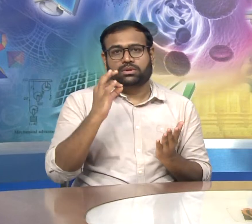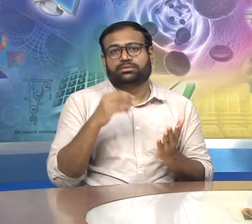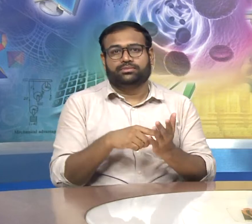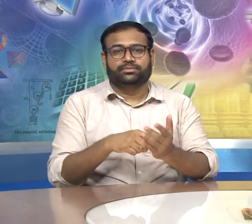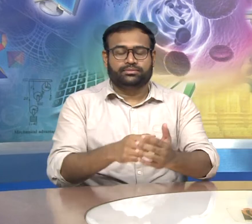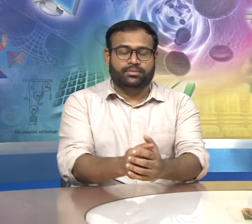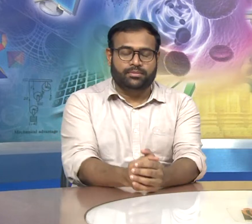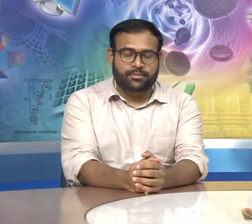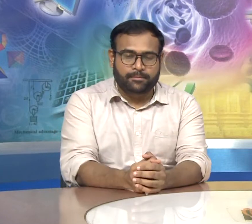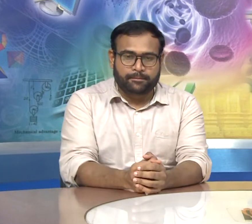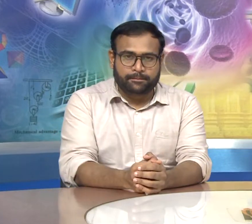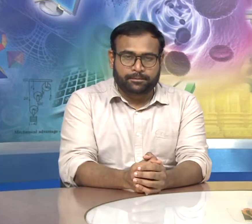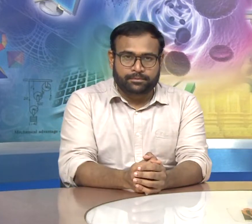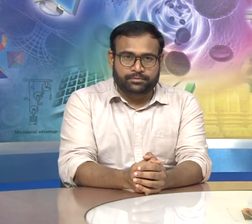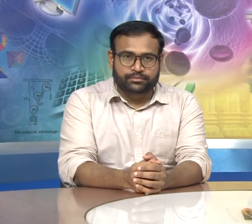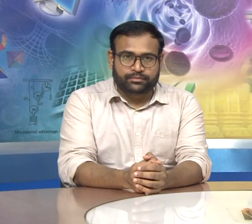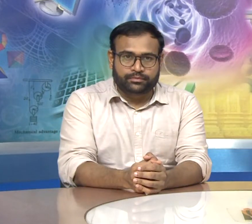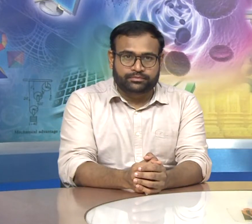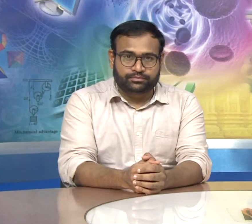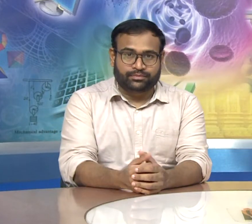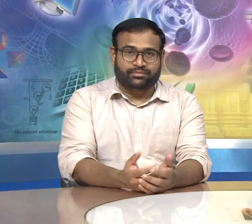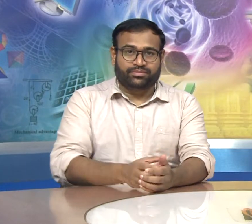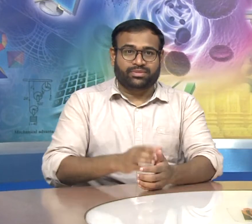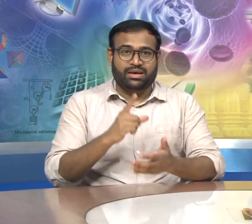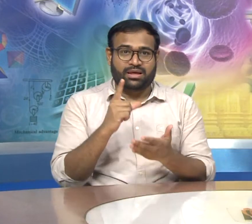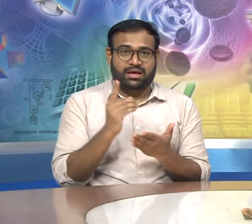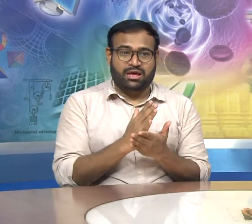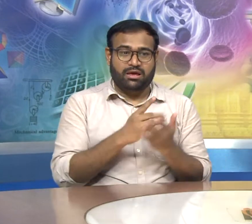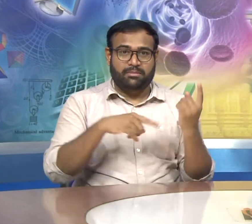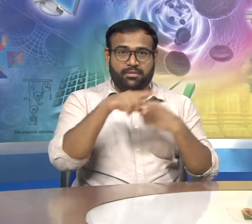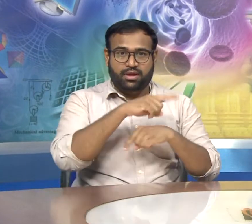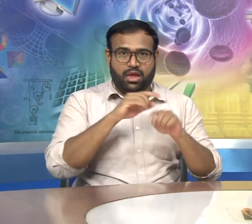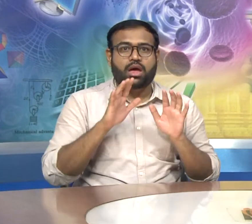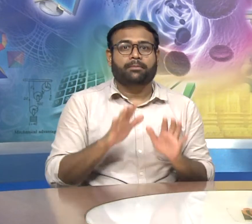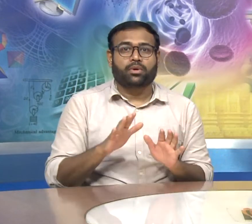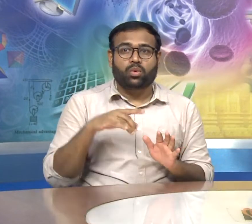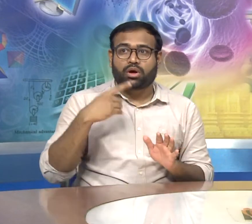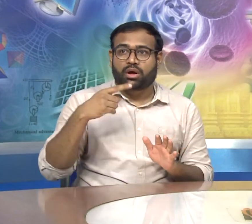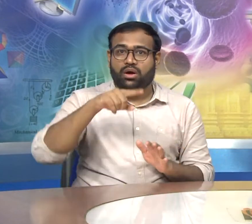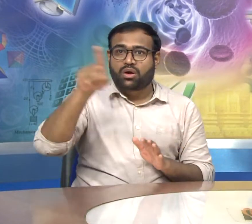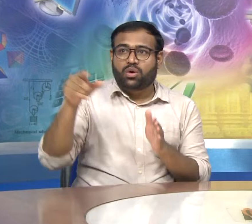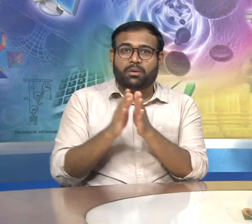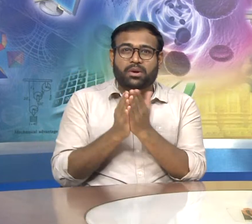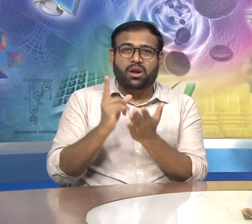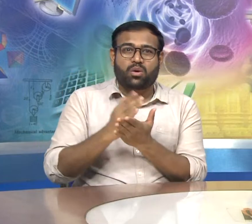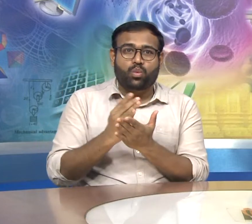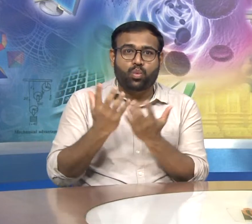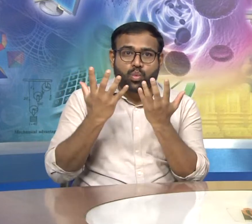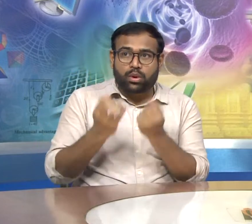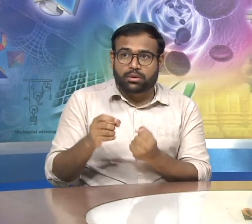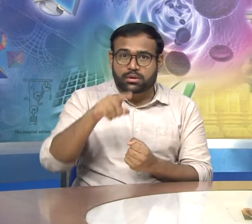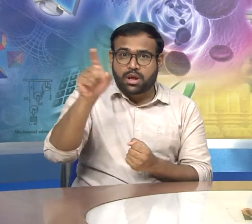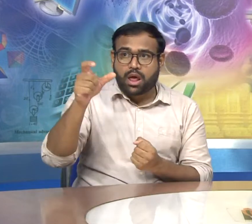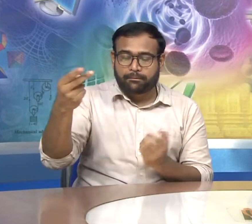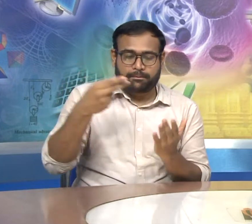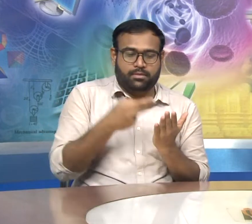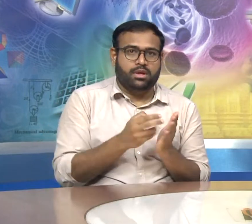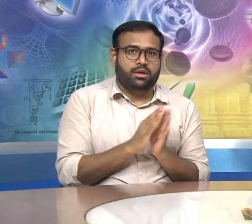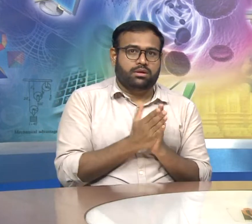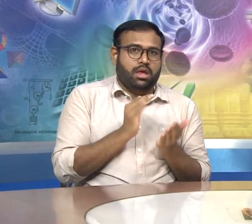service. Point number 2, the library makes provision to reserve a book